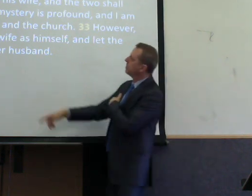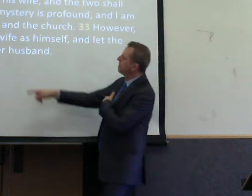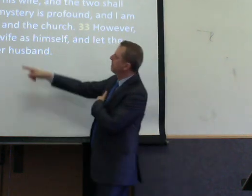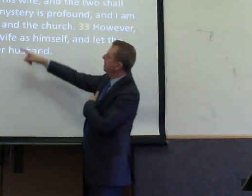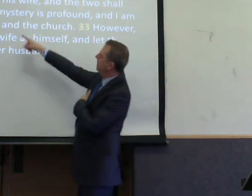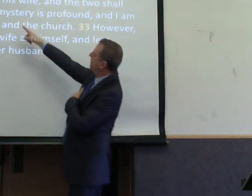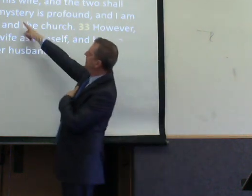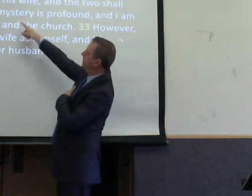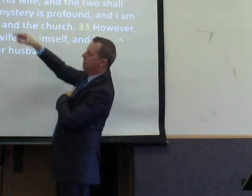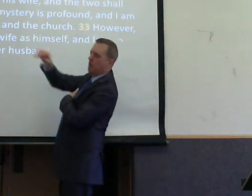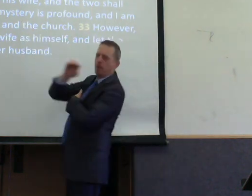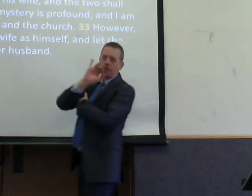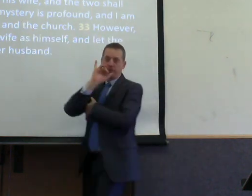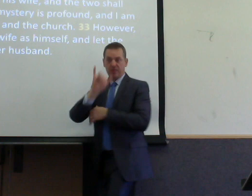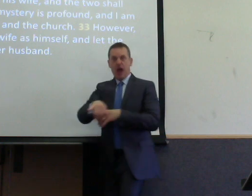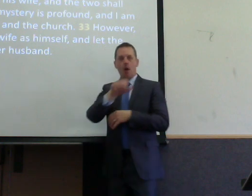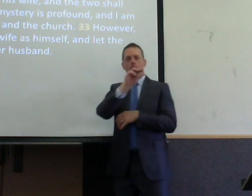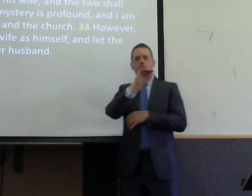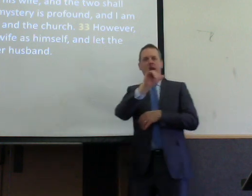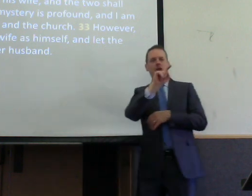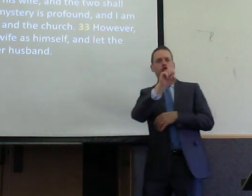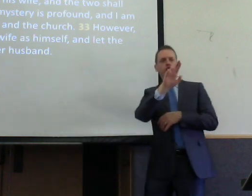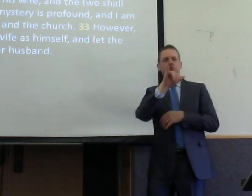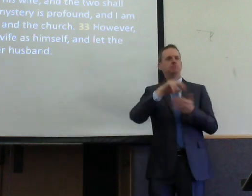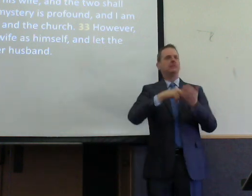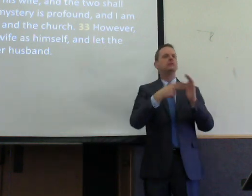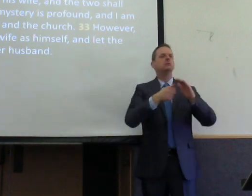movement? Great.